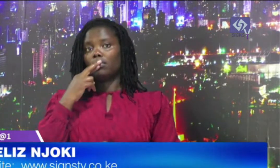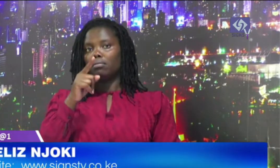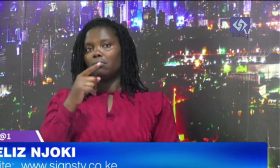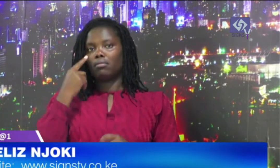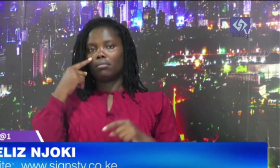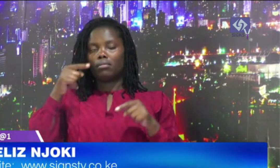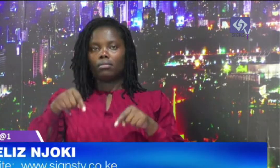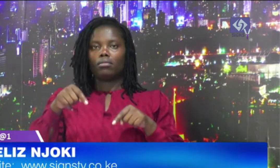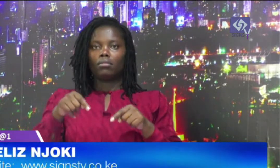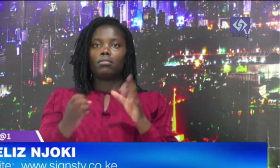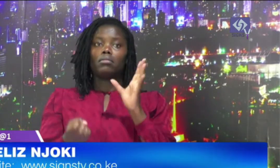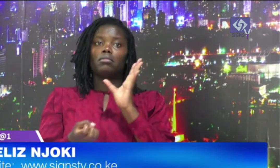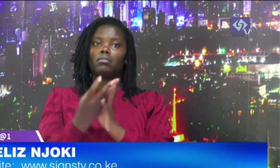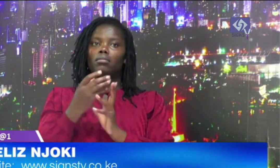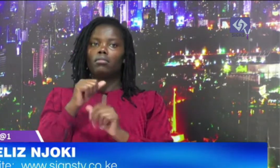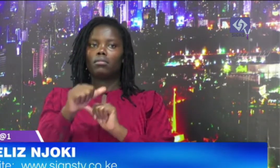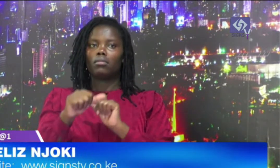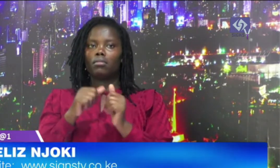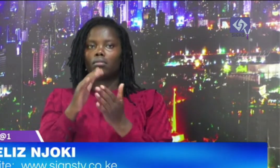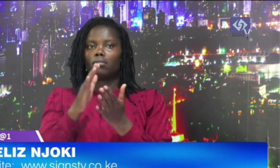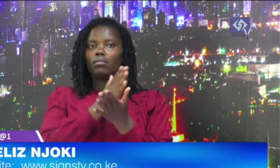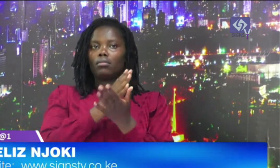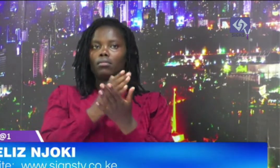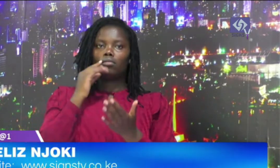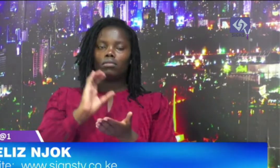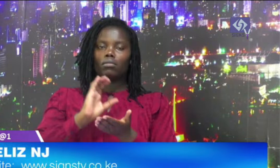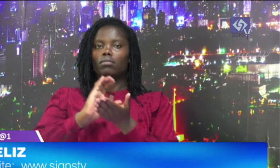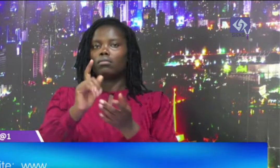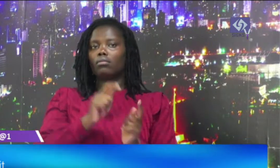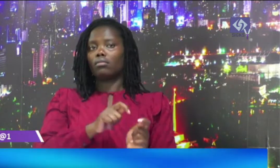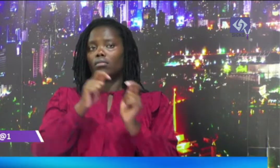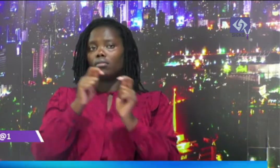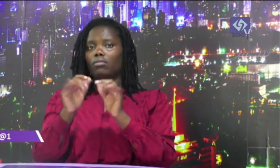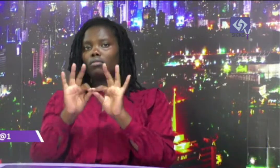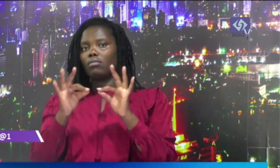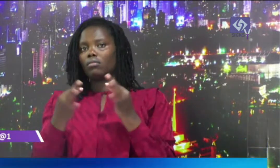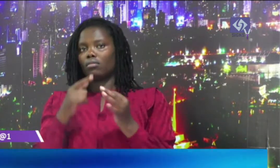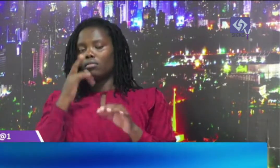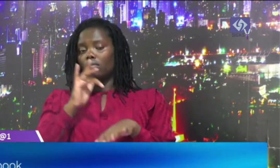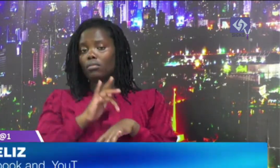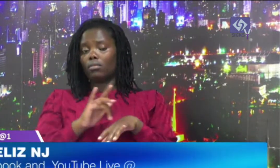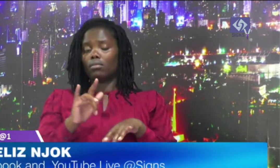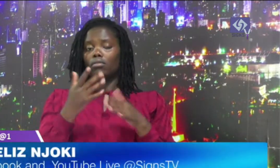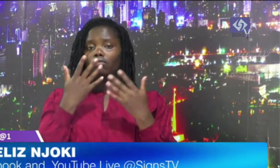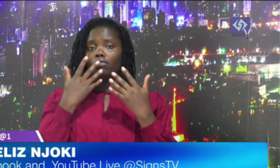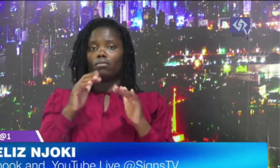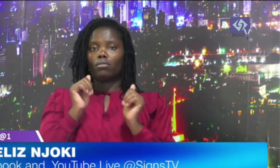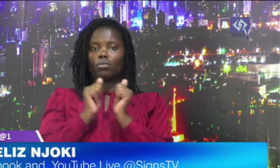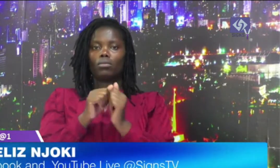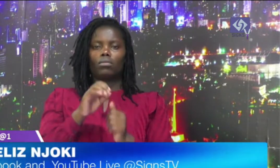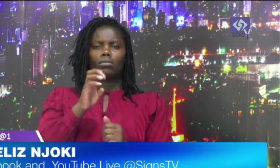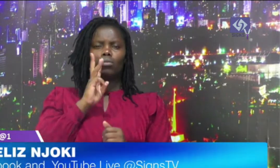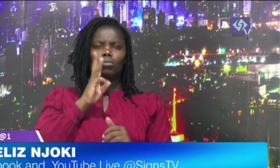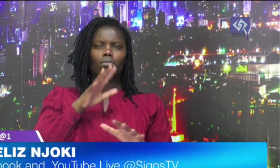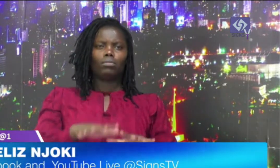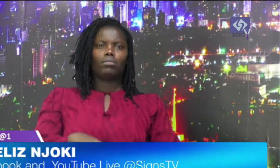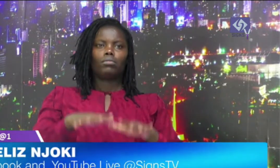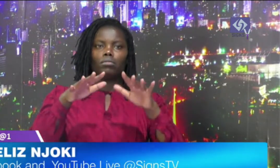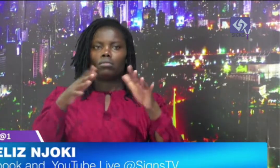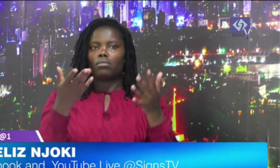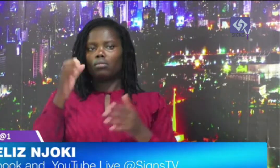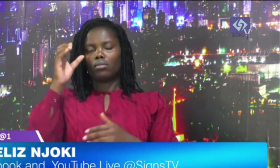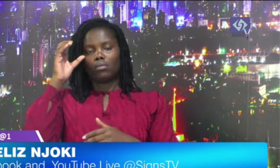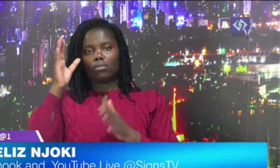is today launching the disbursement of cash transfer for families affected by El